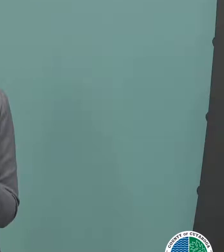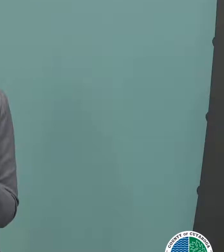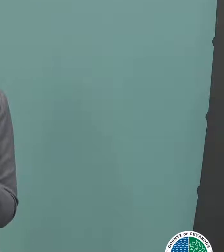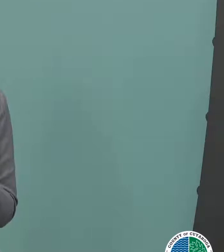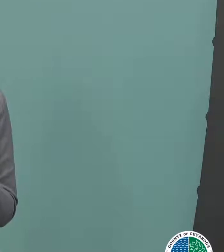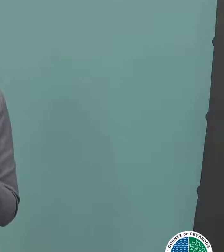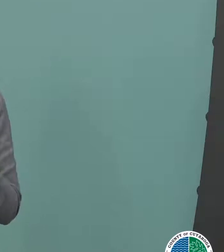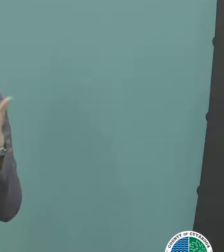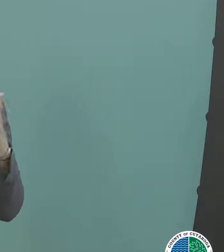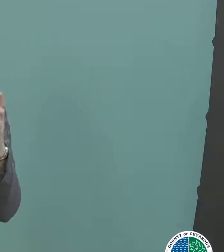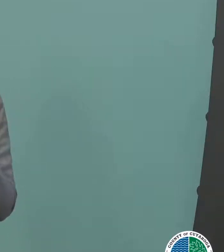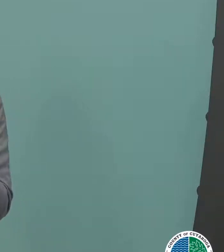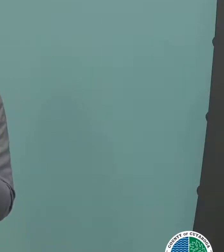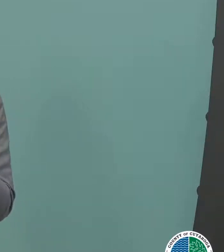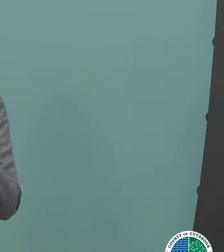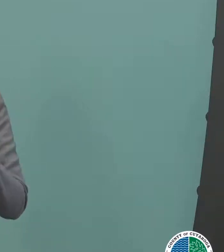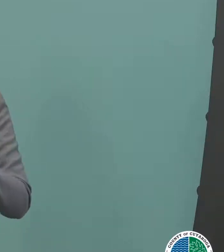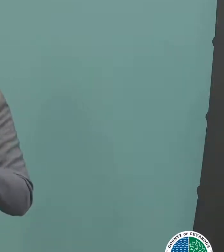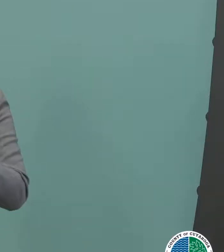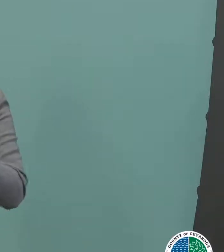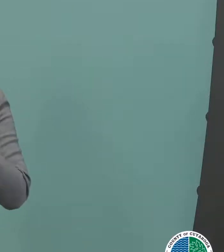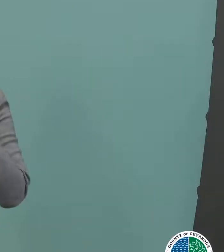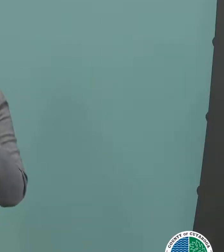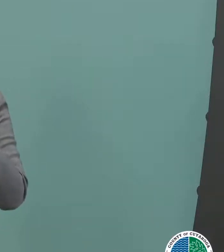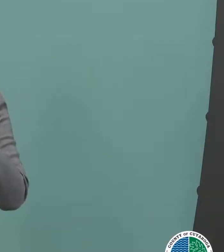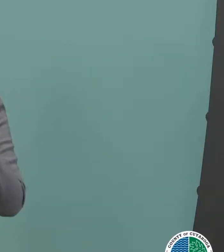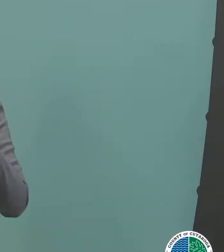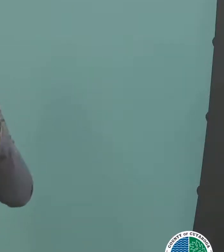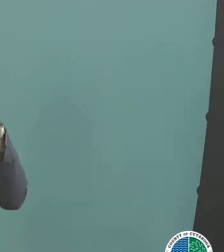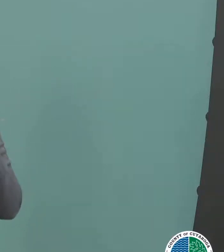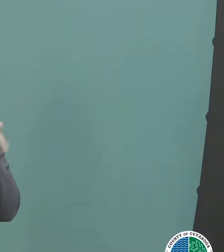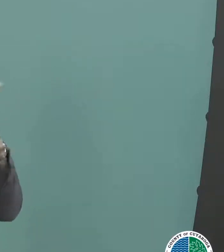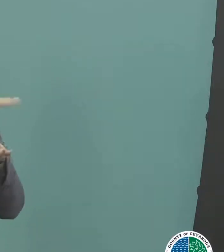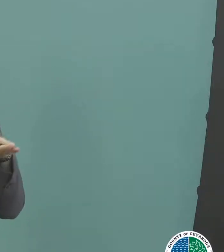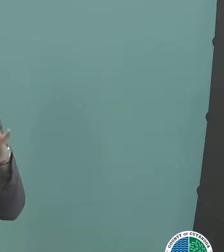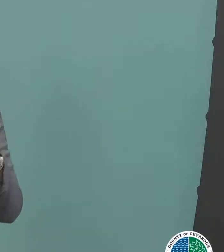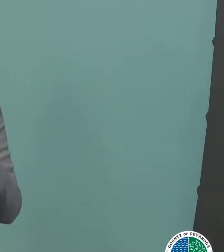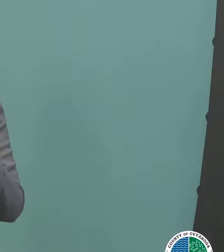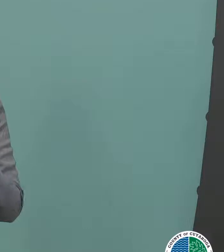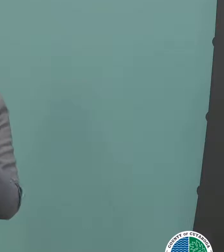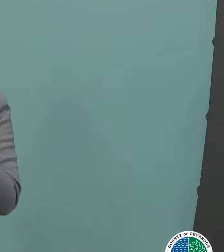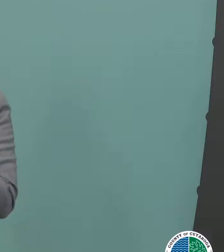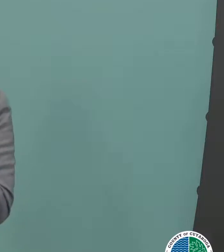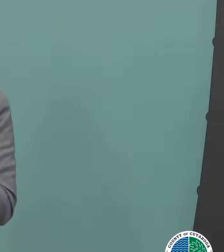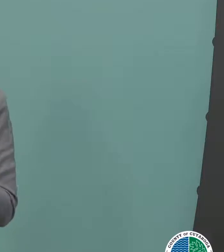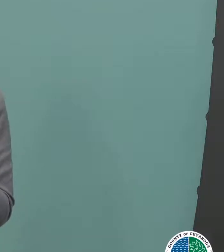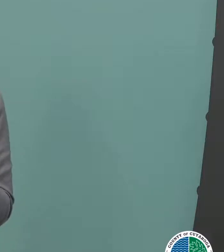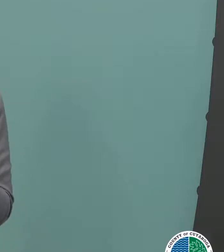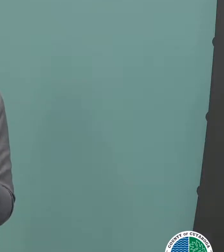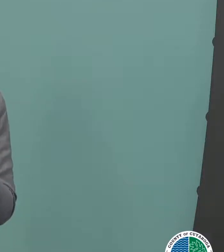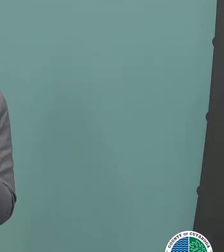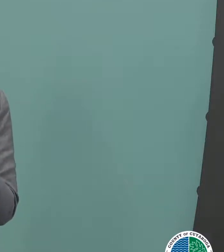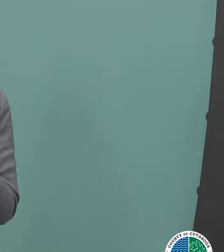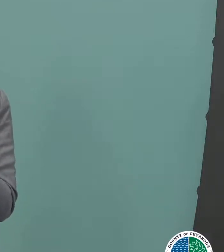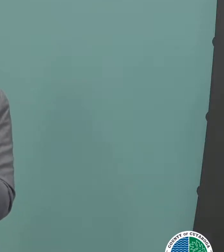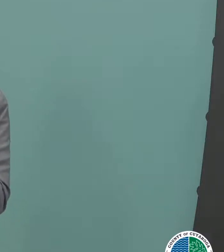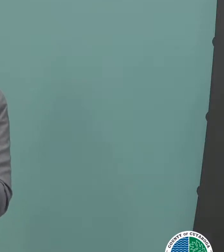I will end today with my moment of gratitude, which I usually start with, and then we'll flow into Ramona's comments. So we'll have the